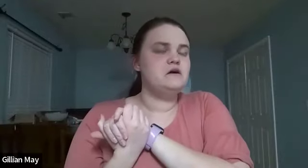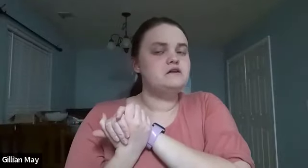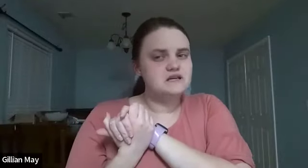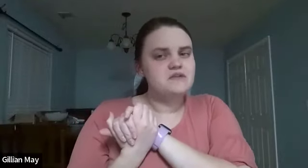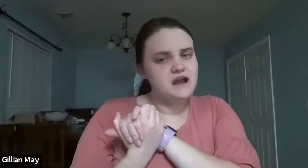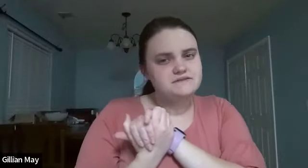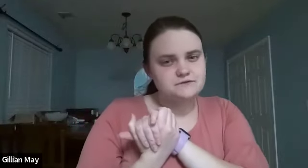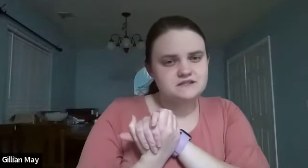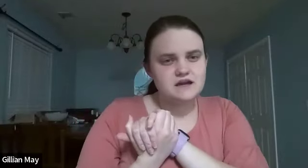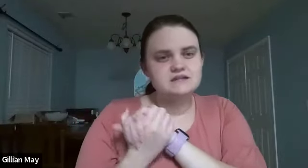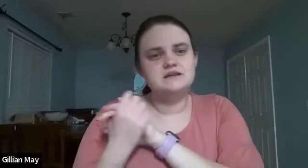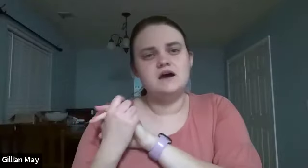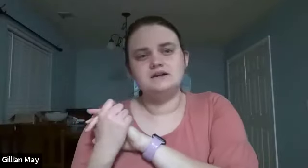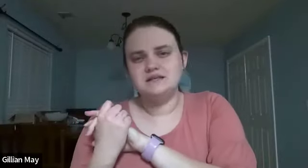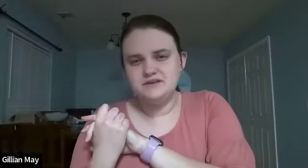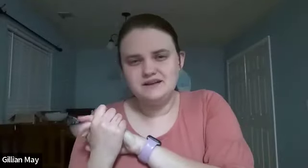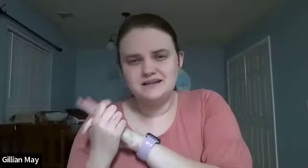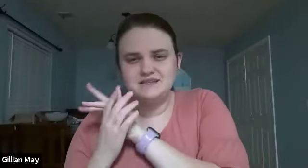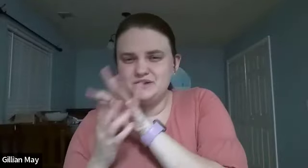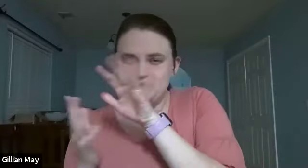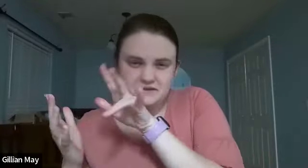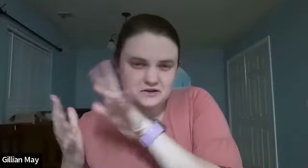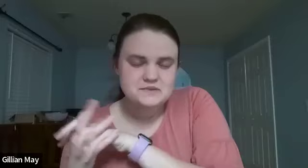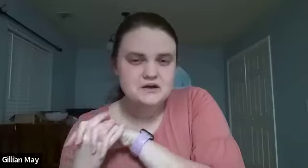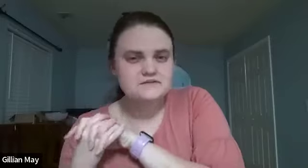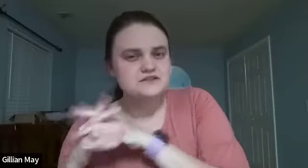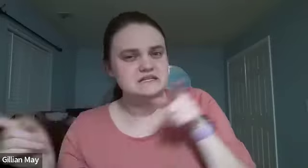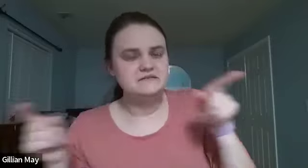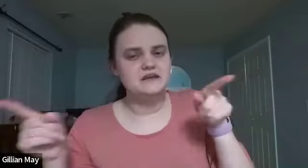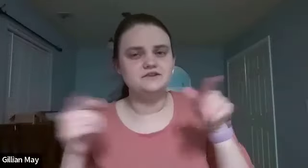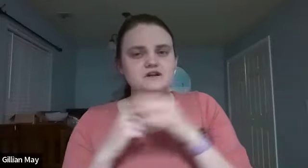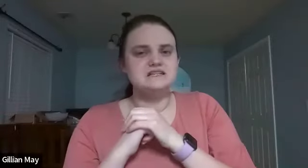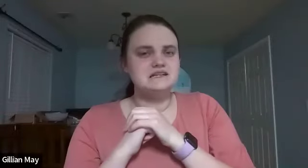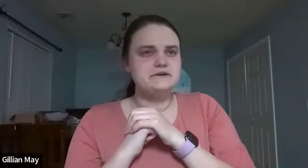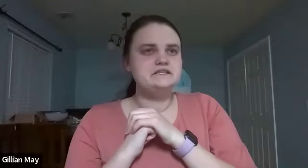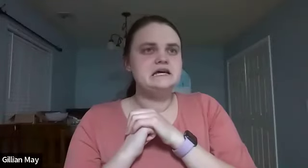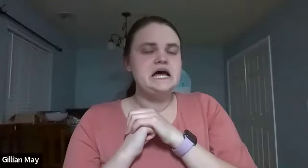are some that have different signs. Typically, I see them either be finger spelled if there's like if you're trying to say a difference.